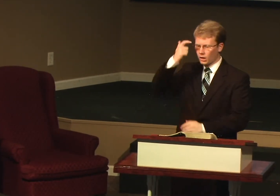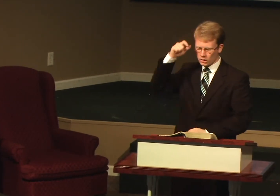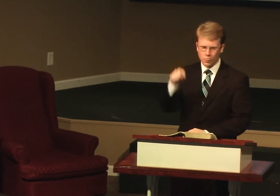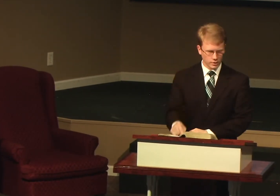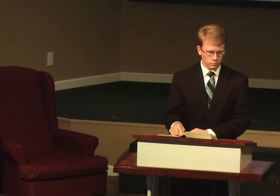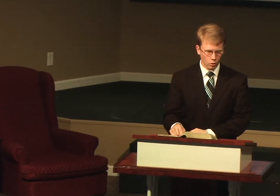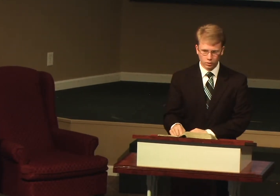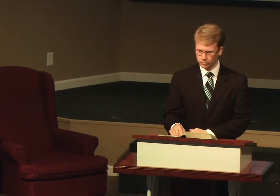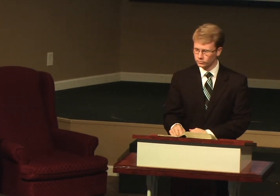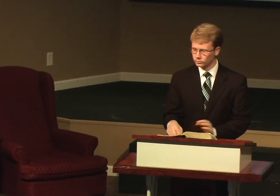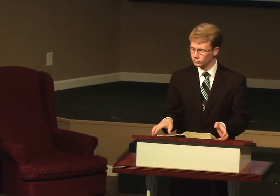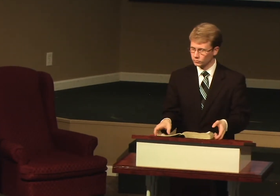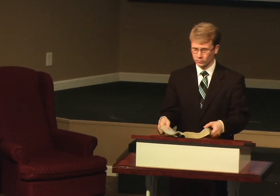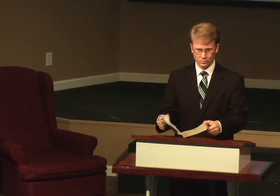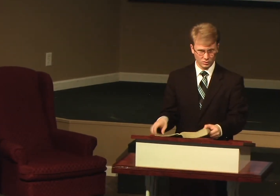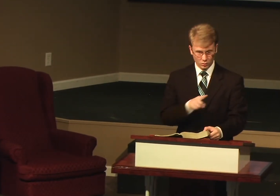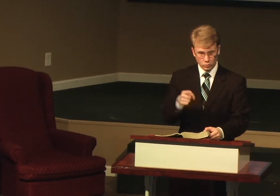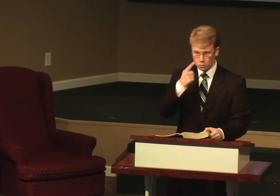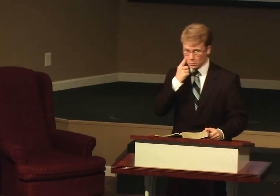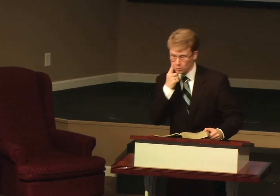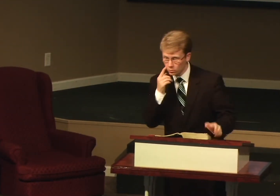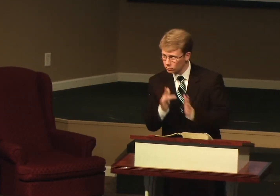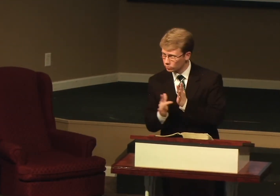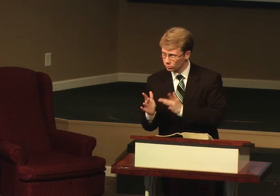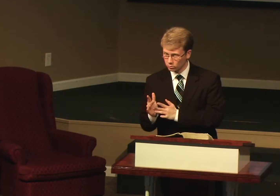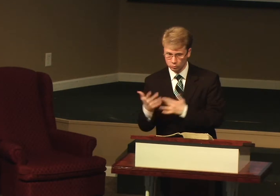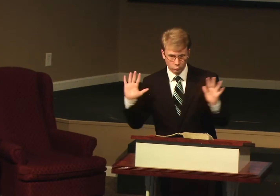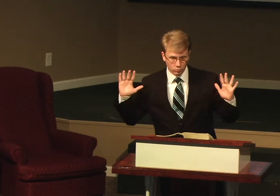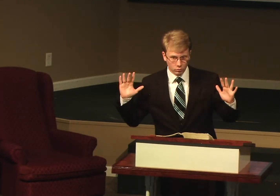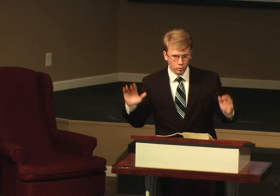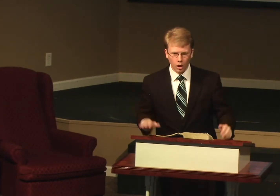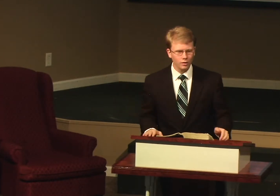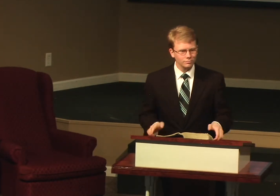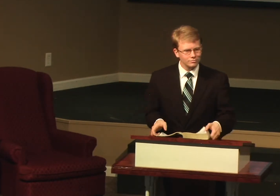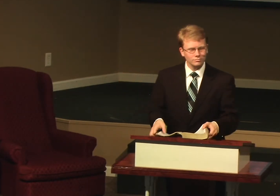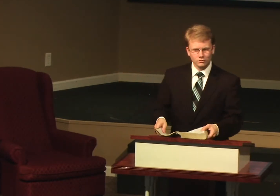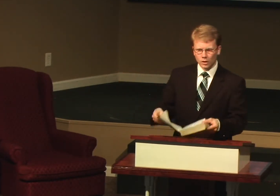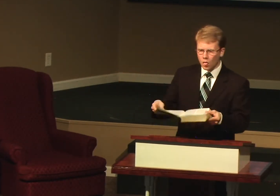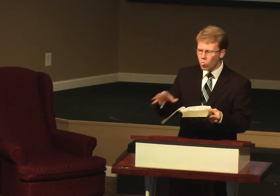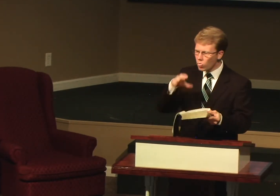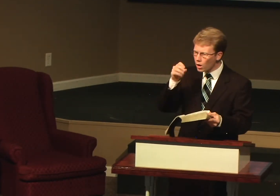Having faith in Jesus Christ, we can act because of this book. We've